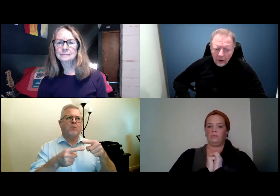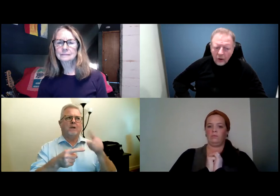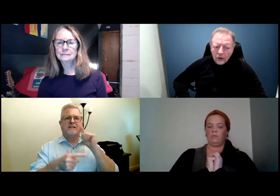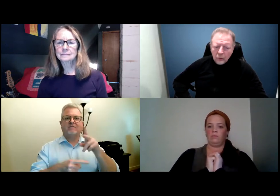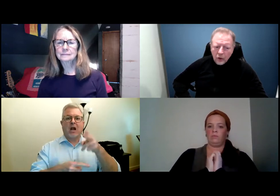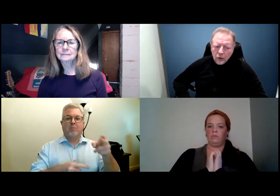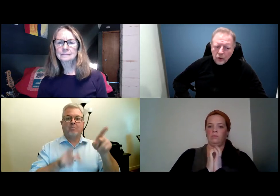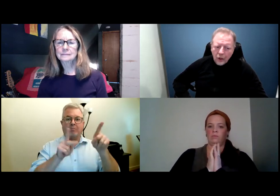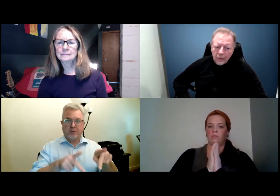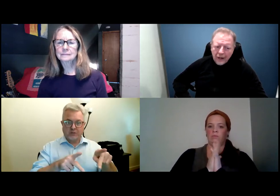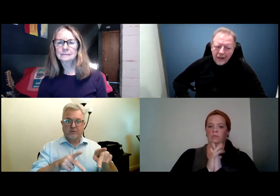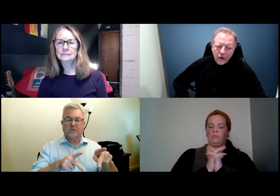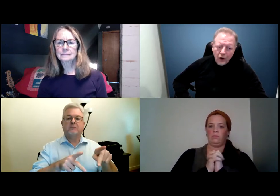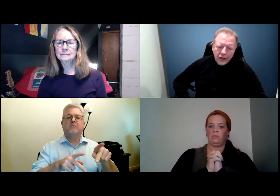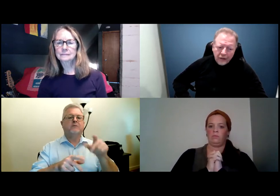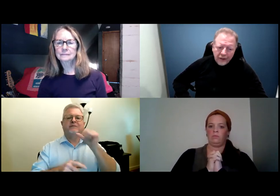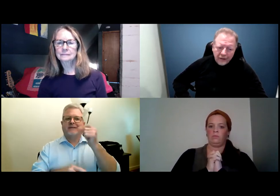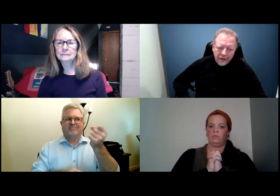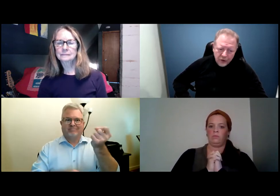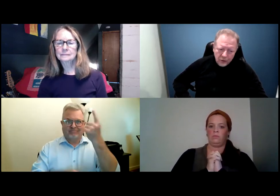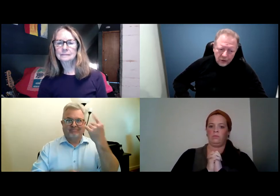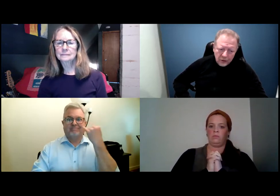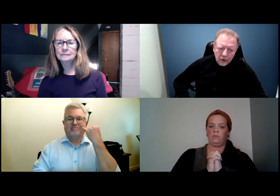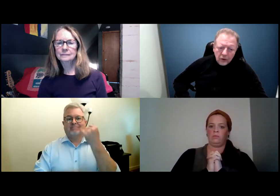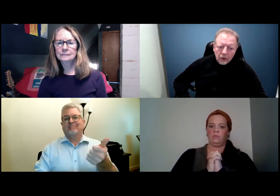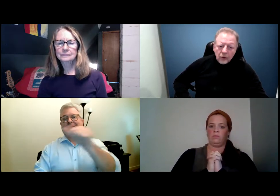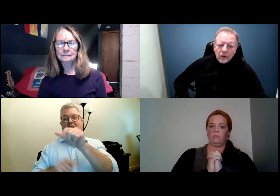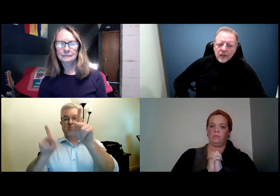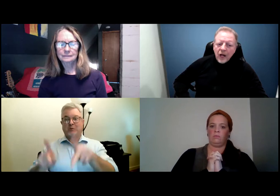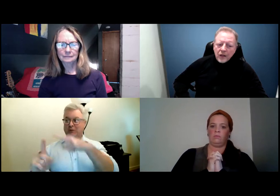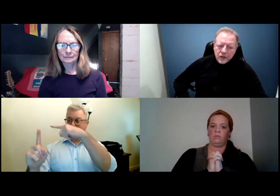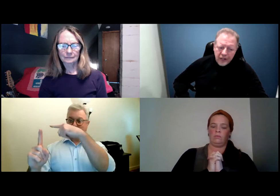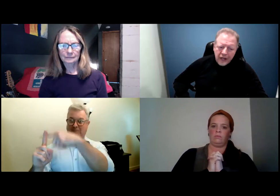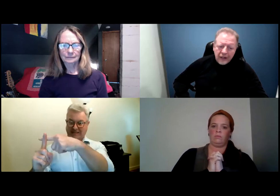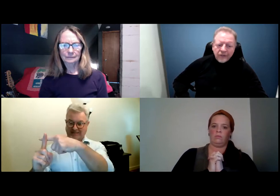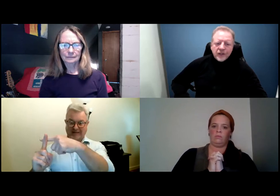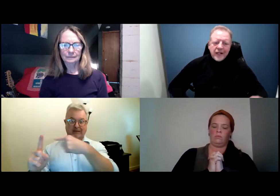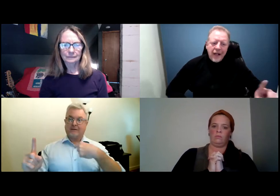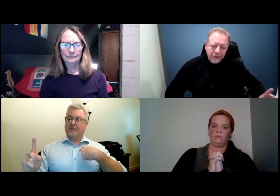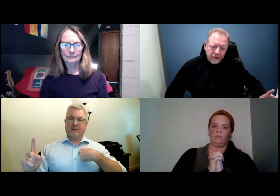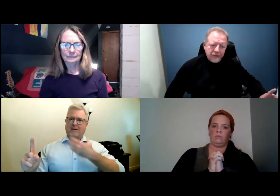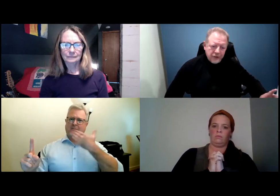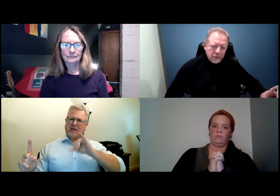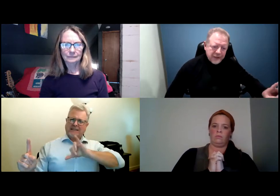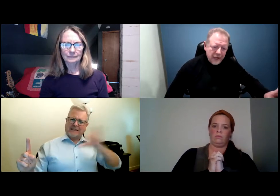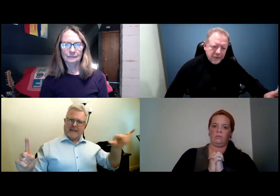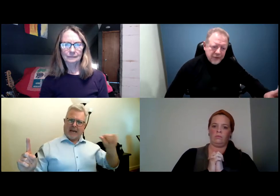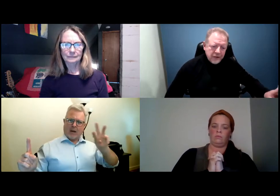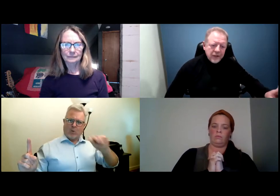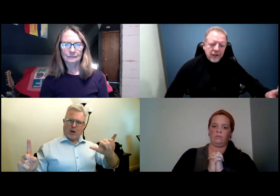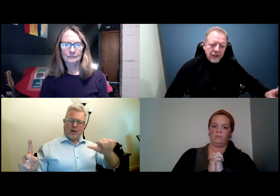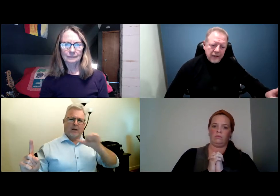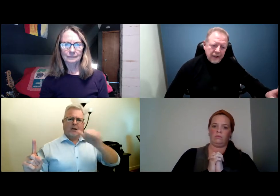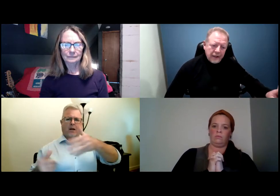or were you talking about a deaf or hard of hearing individual who doesn't understand if there's another individual besides